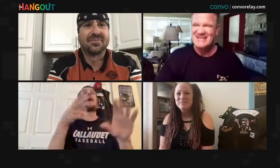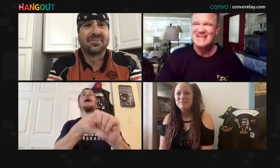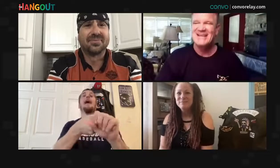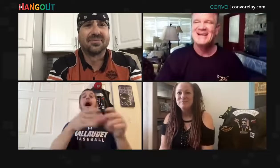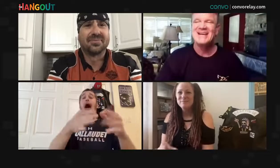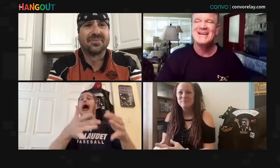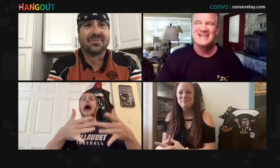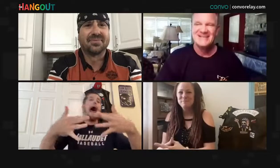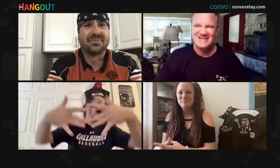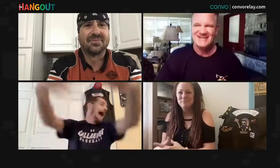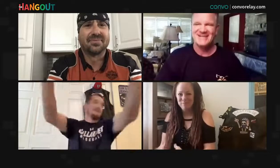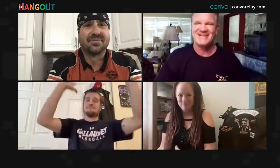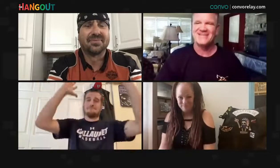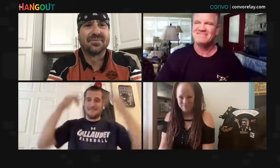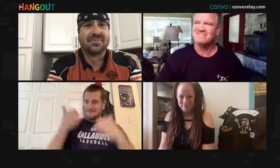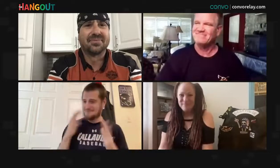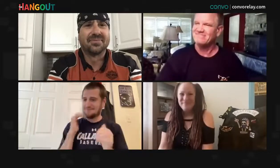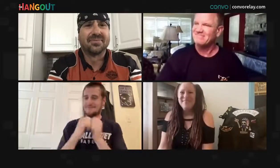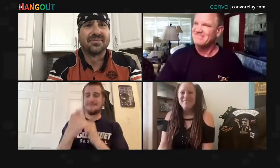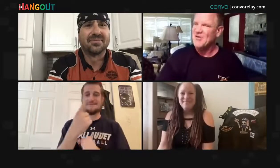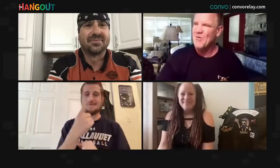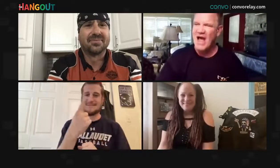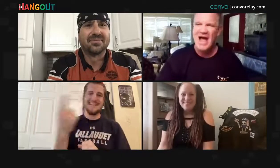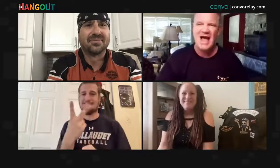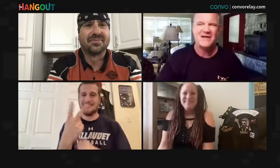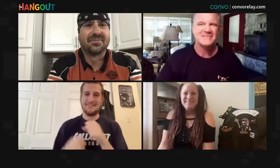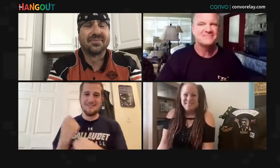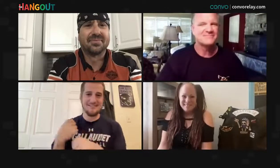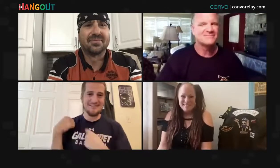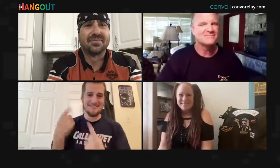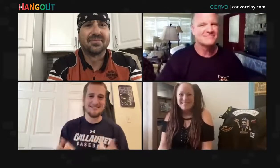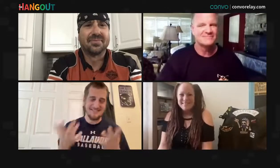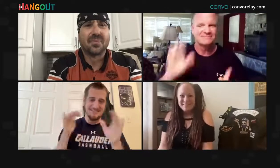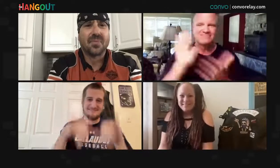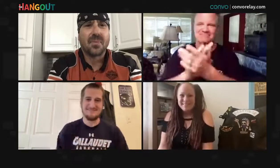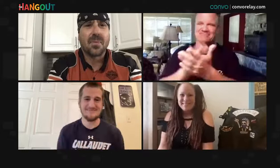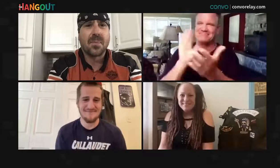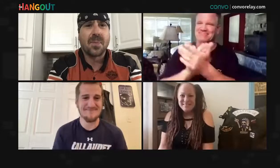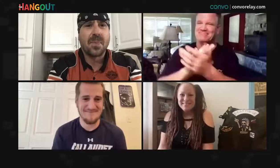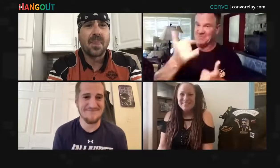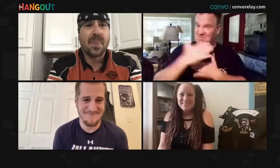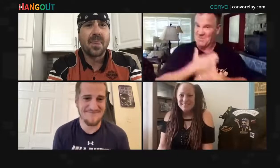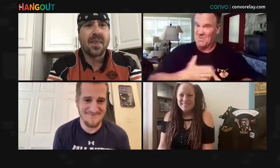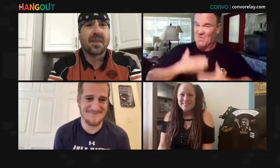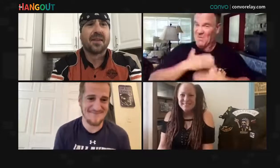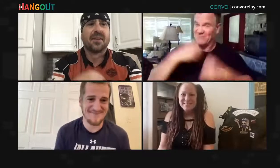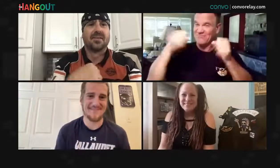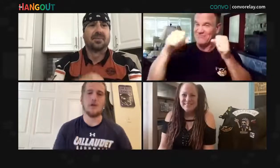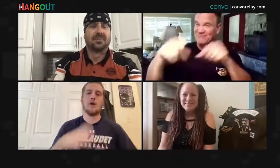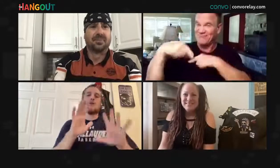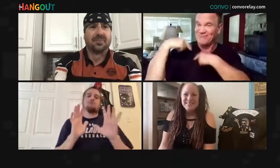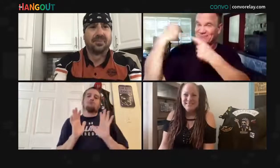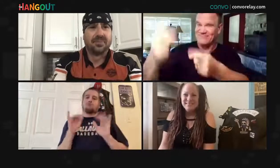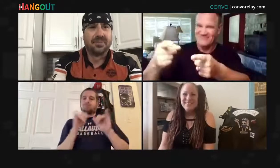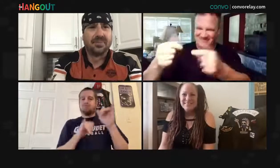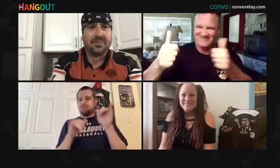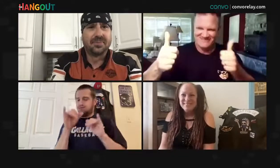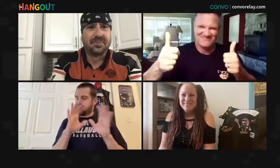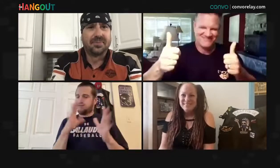had contacted one of my friends and got I just passed my 1.5 year mark like a little bit